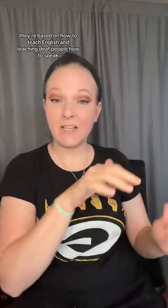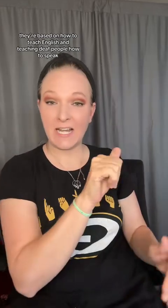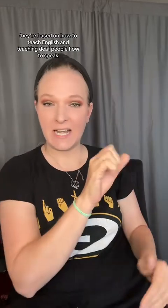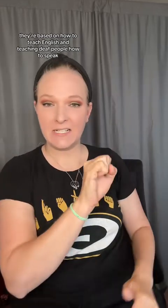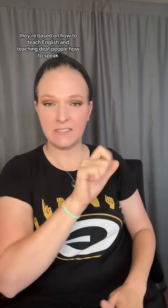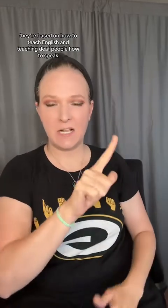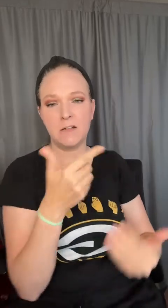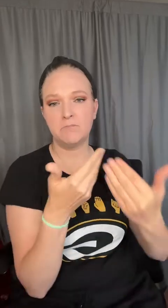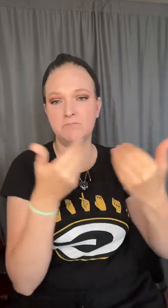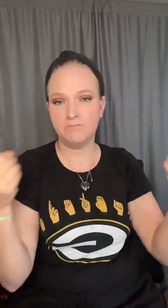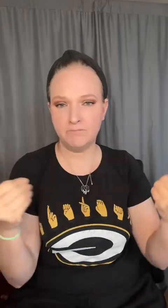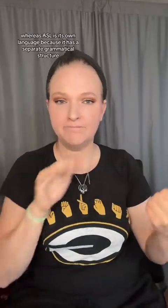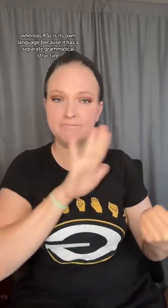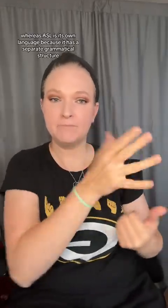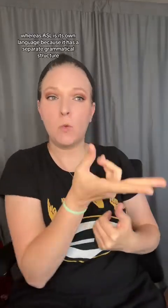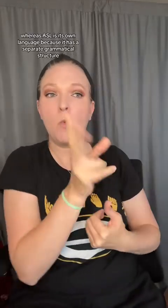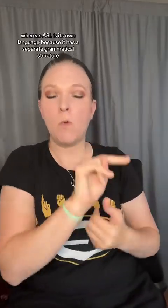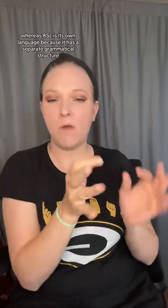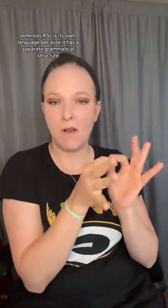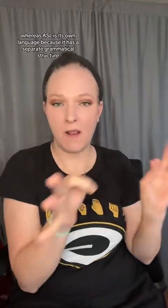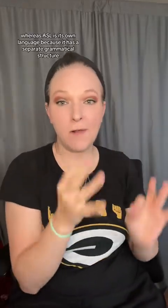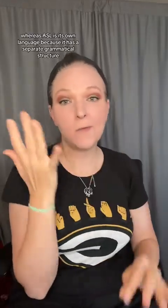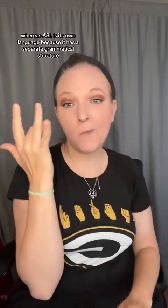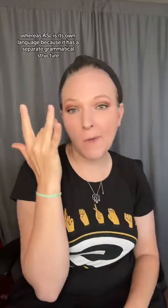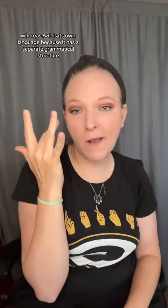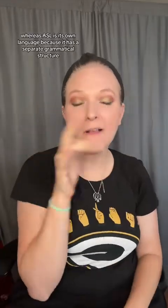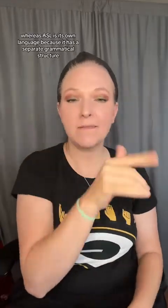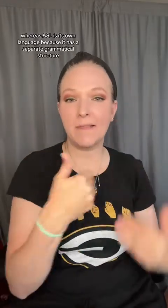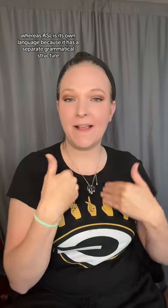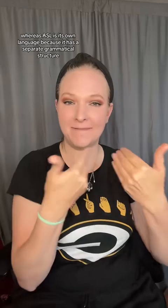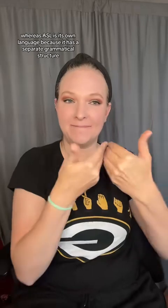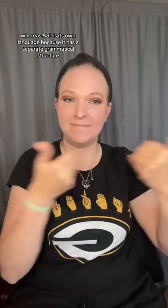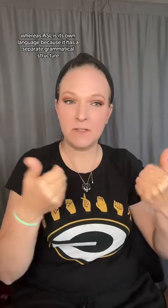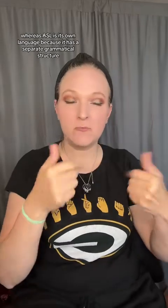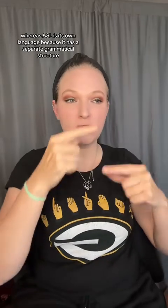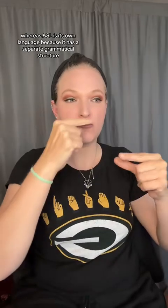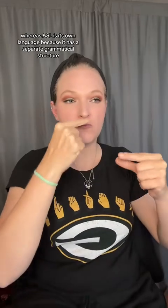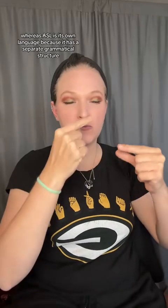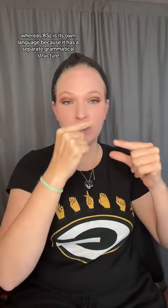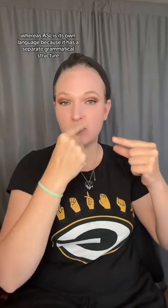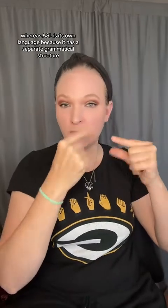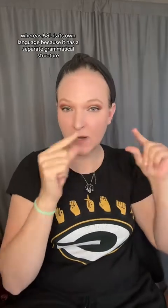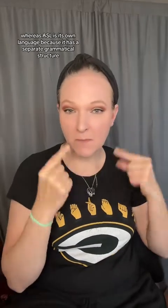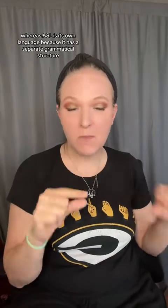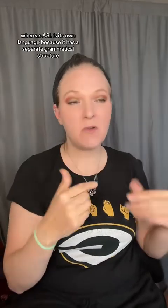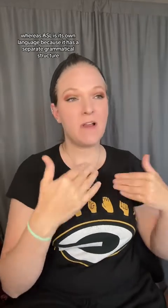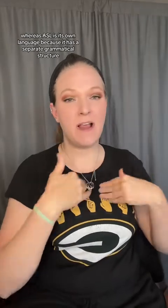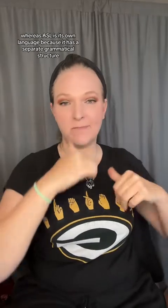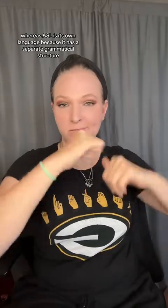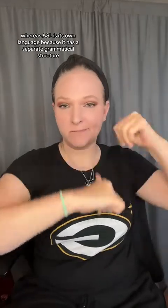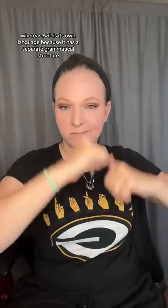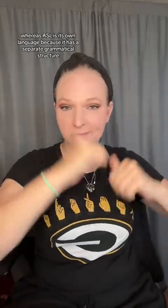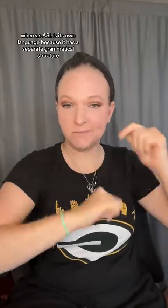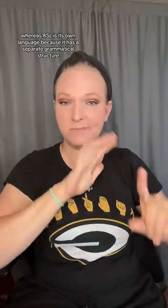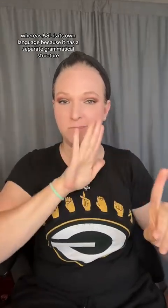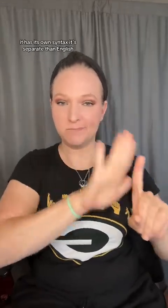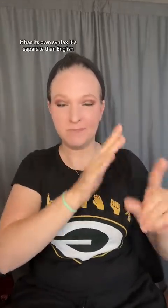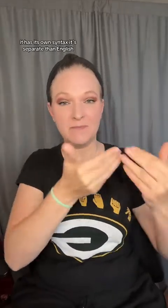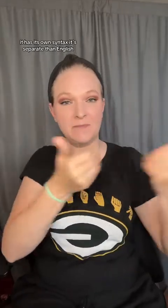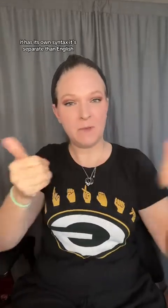speak. Whereas ASL is its own language because it has a separate grammatical structure. It has its own